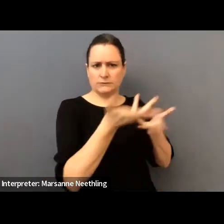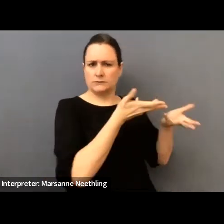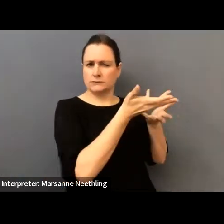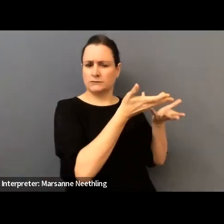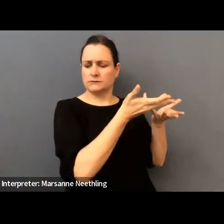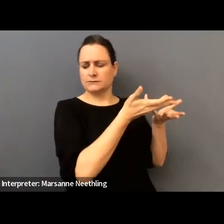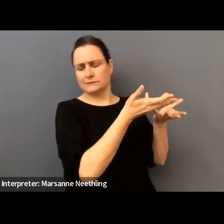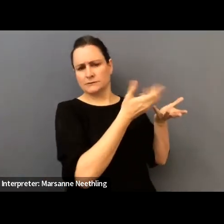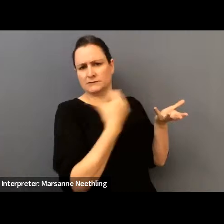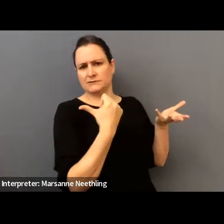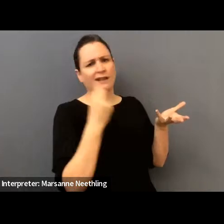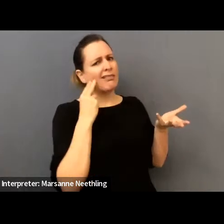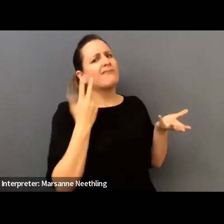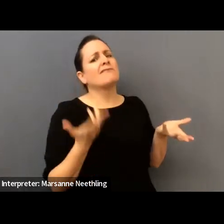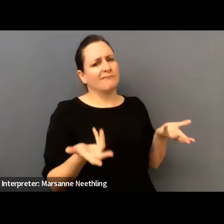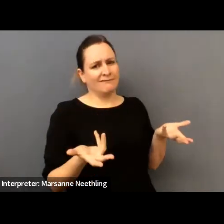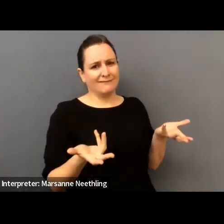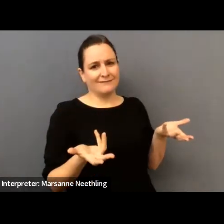It might not be wrong,